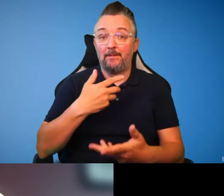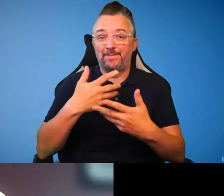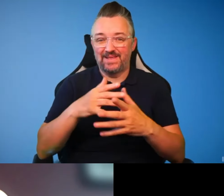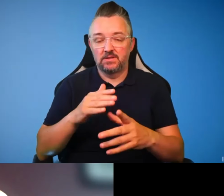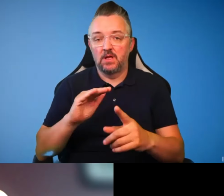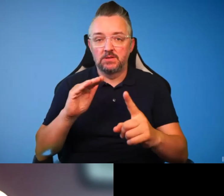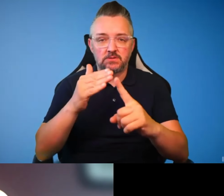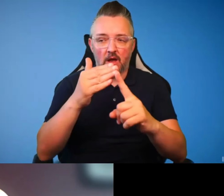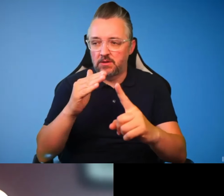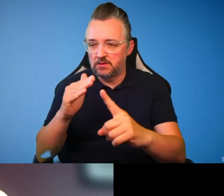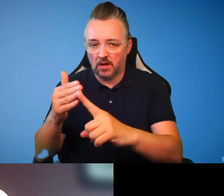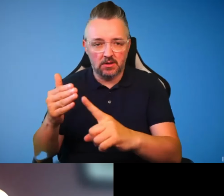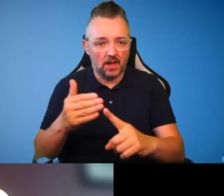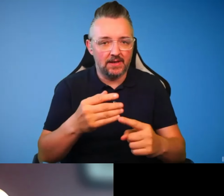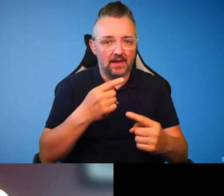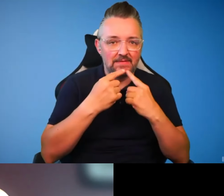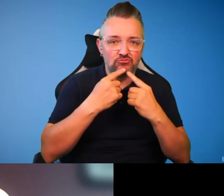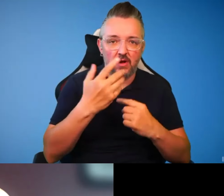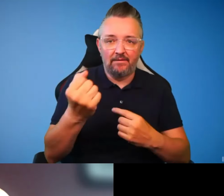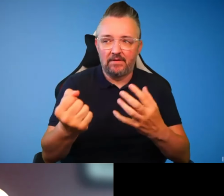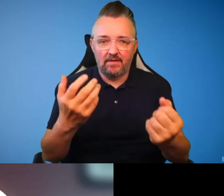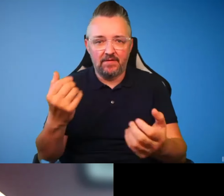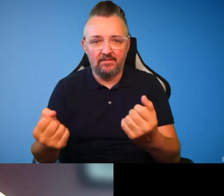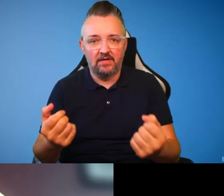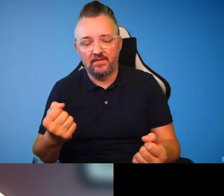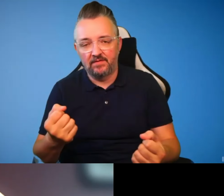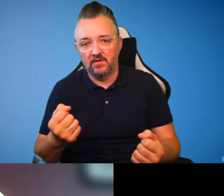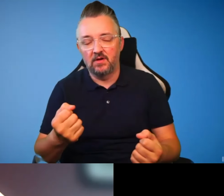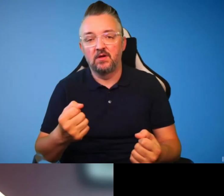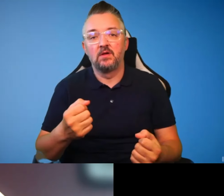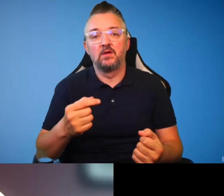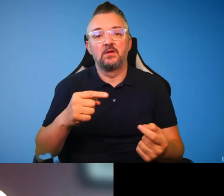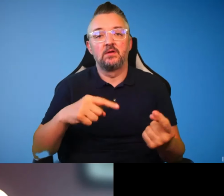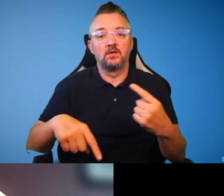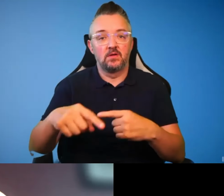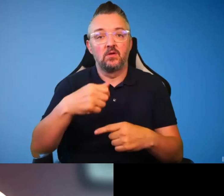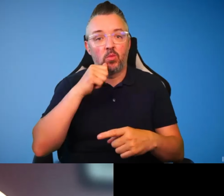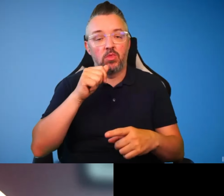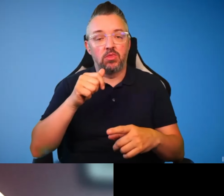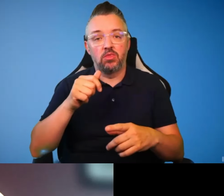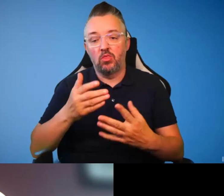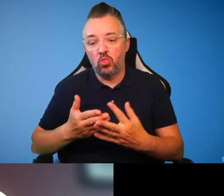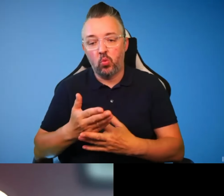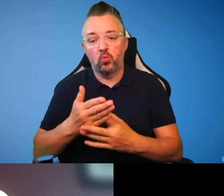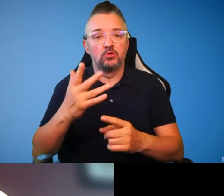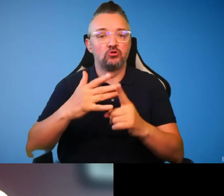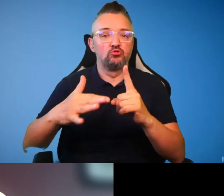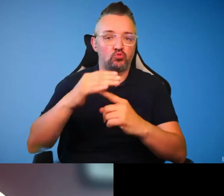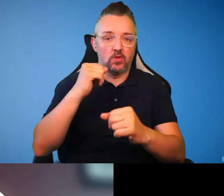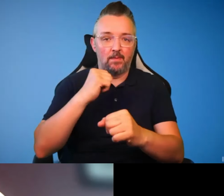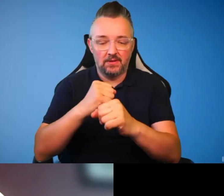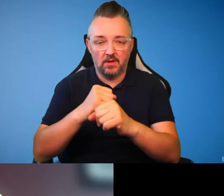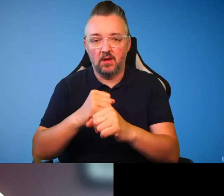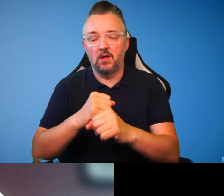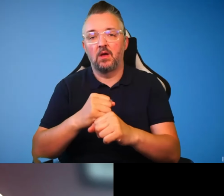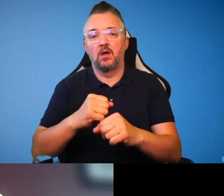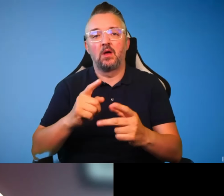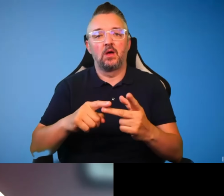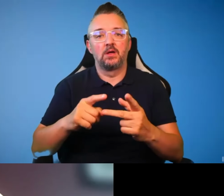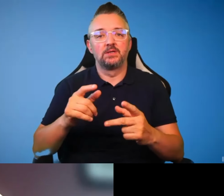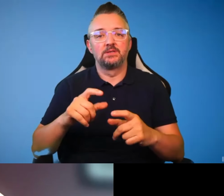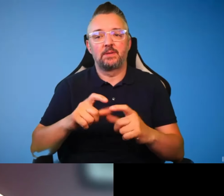targeted information which will be going on through social media, through some of the